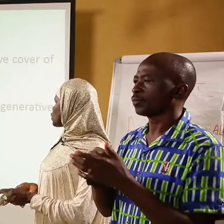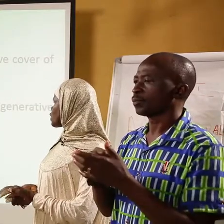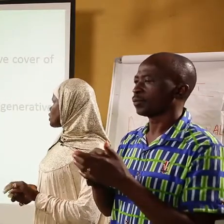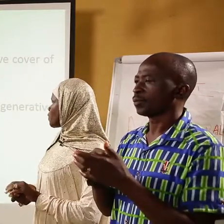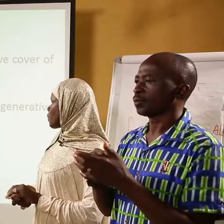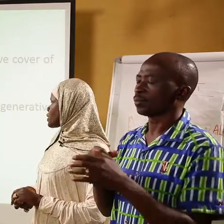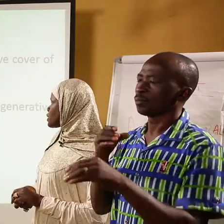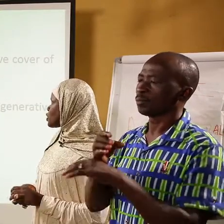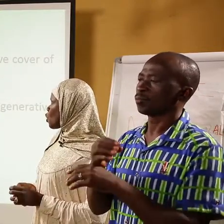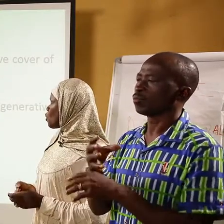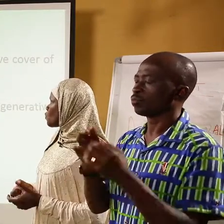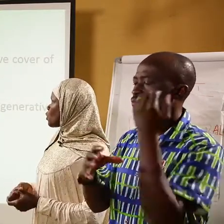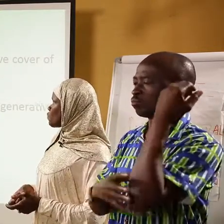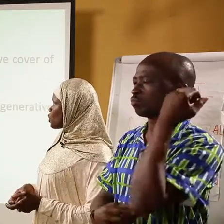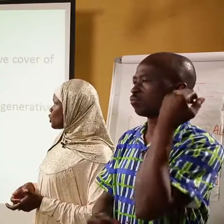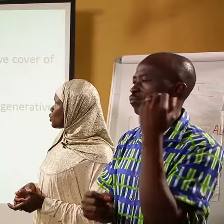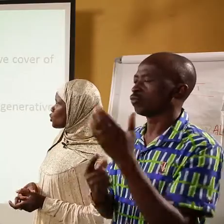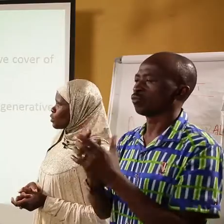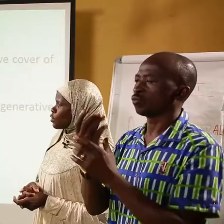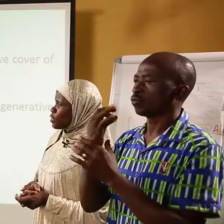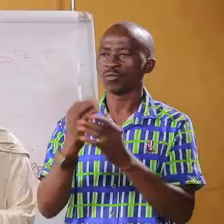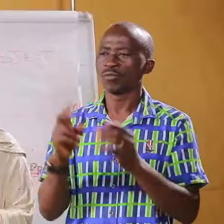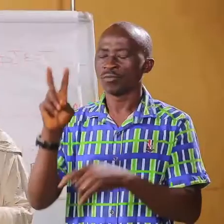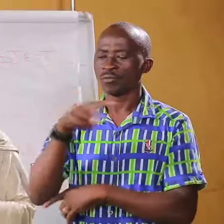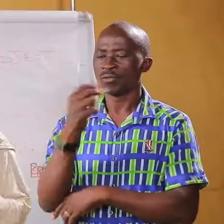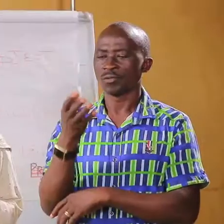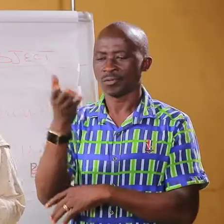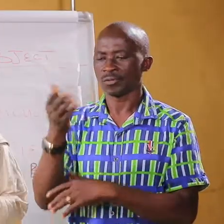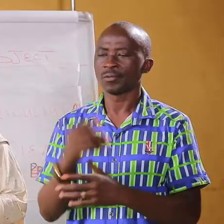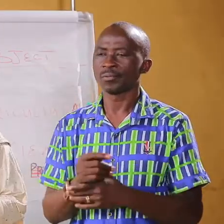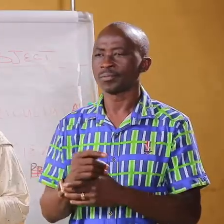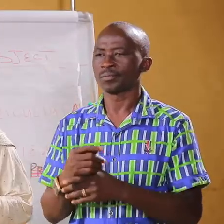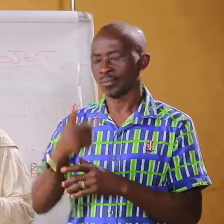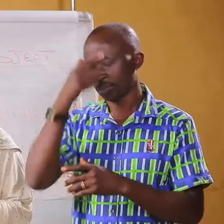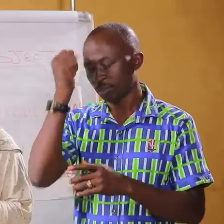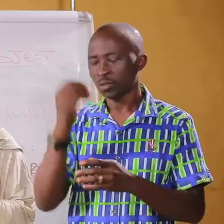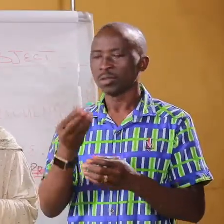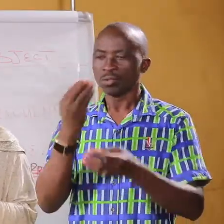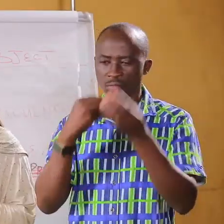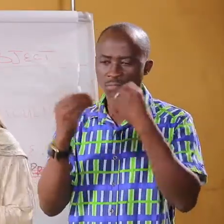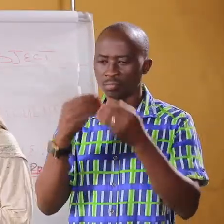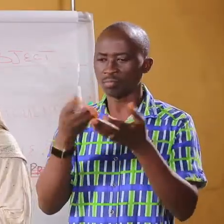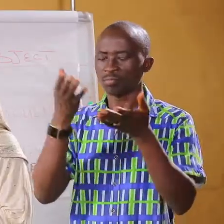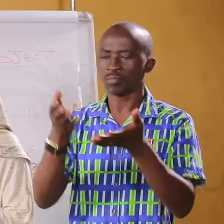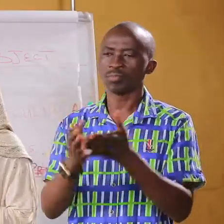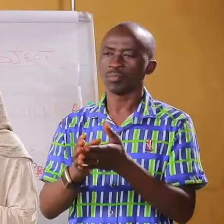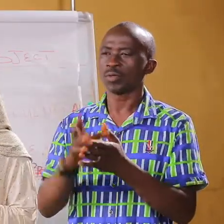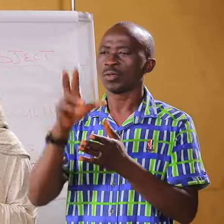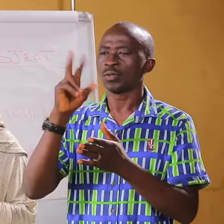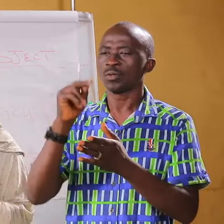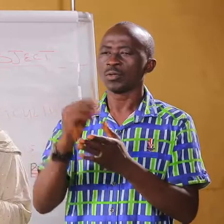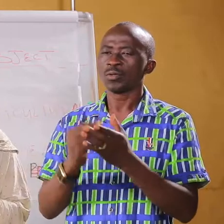and regenerative capacity of vegetation. Since they have been grazing there, it means there is not going to be